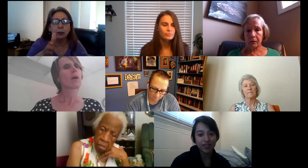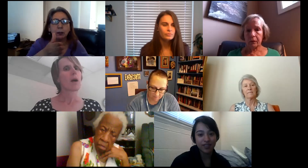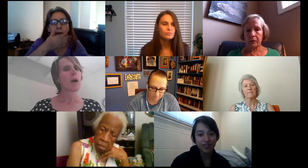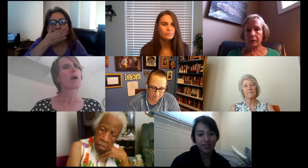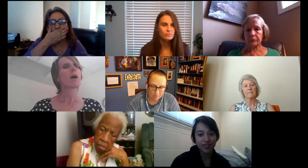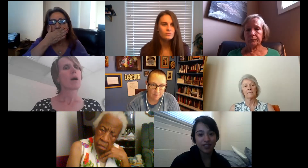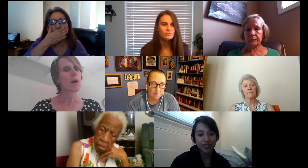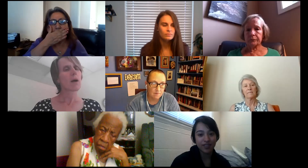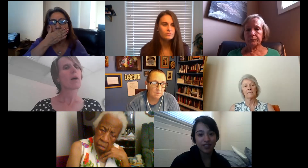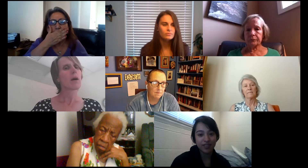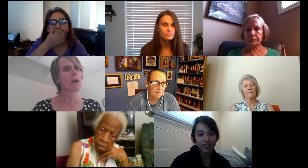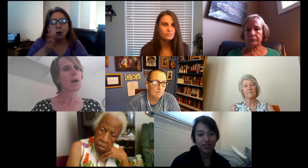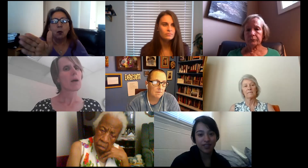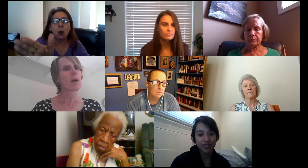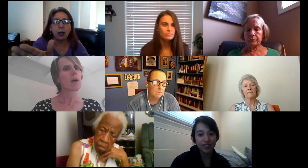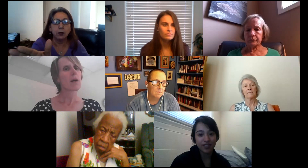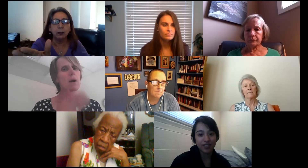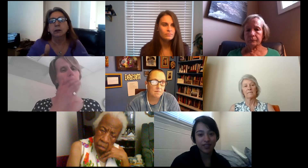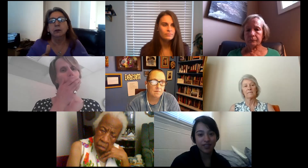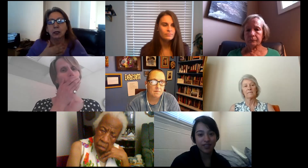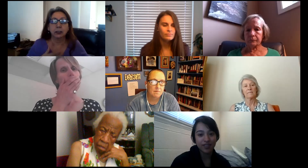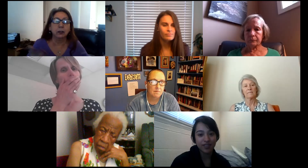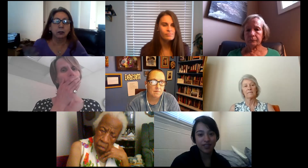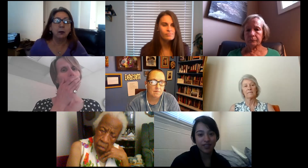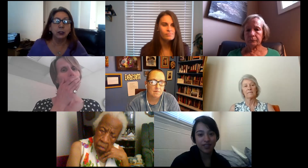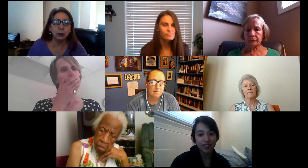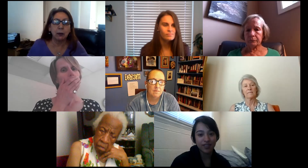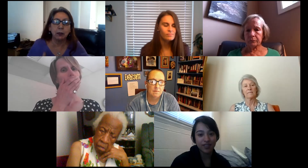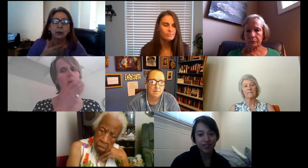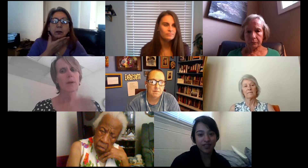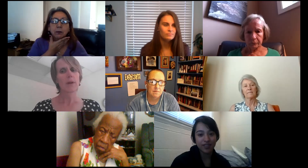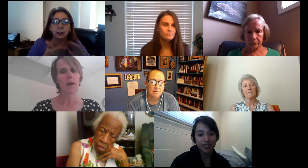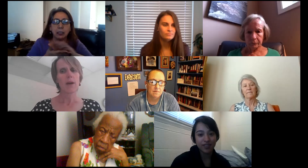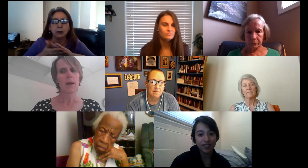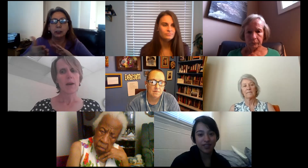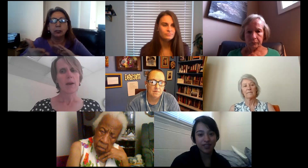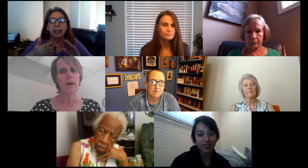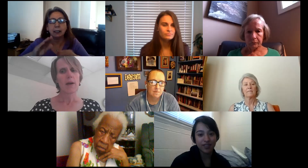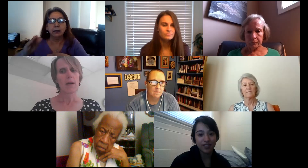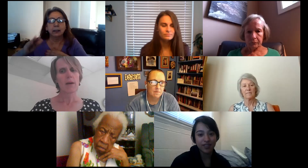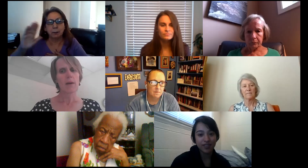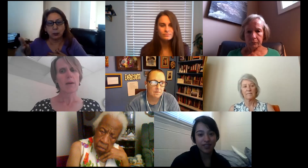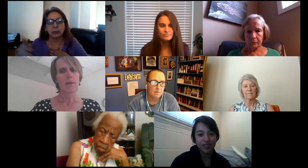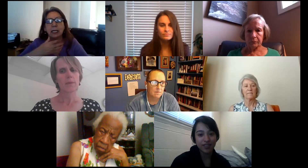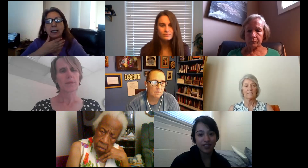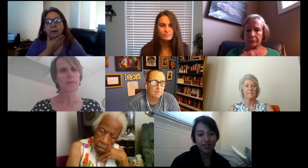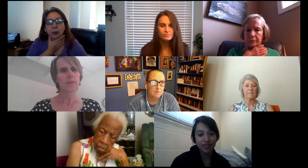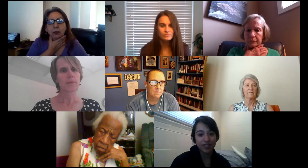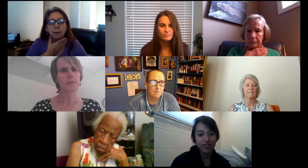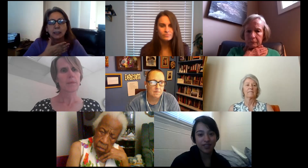word, water, water, water. So I would do that with her. Get her little hand, the person's hand, put it on